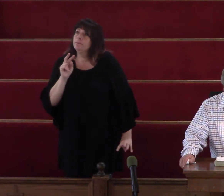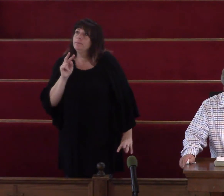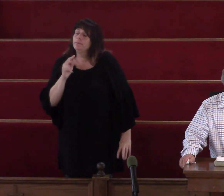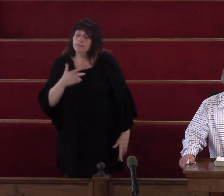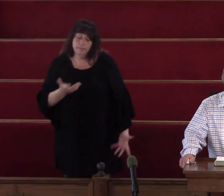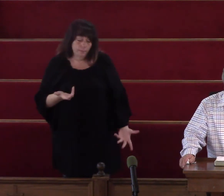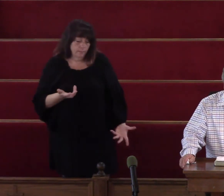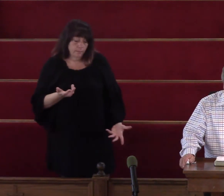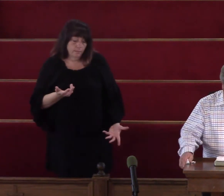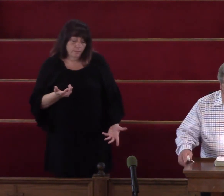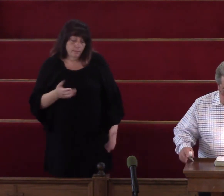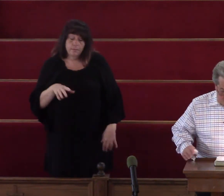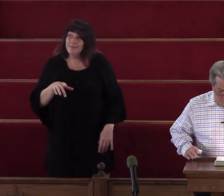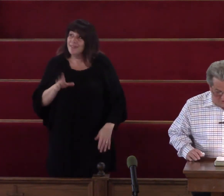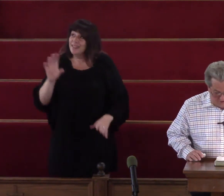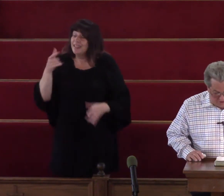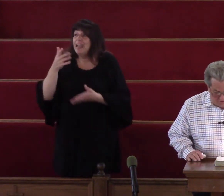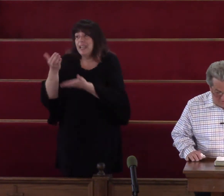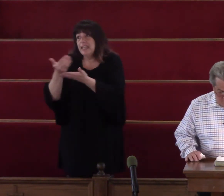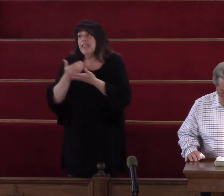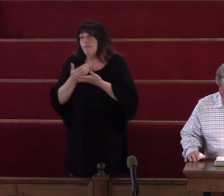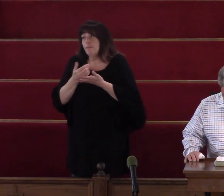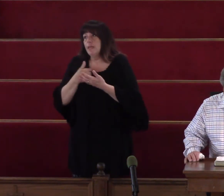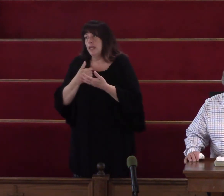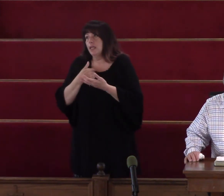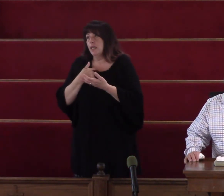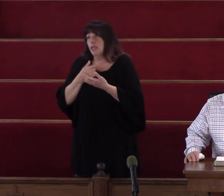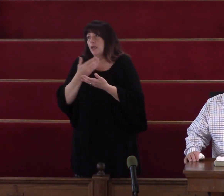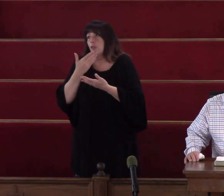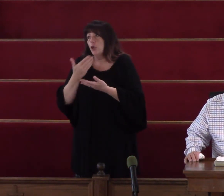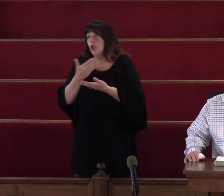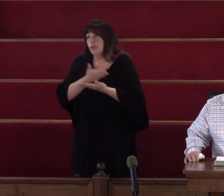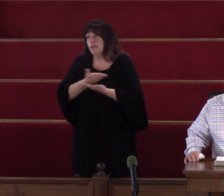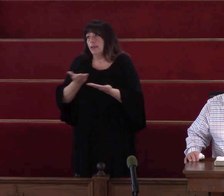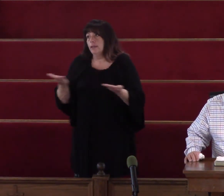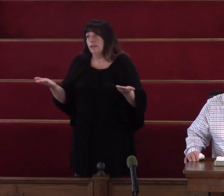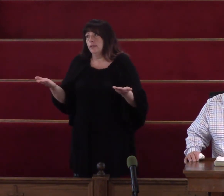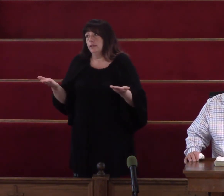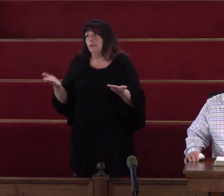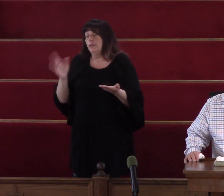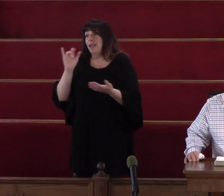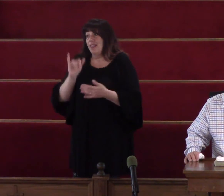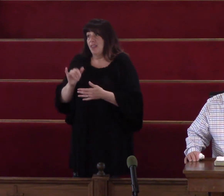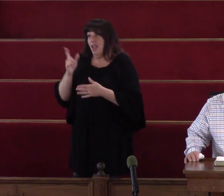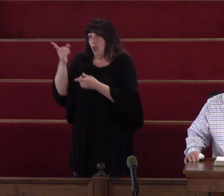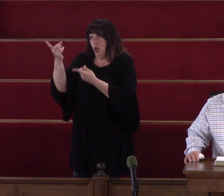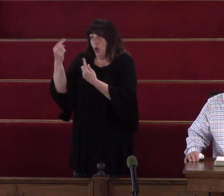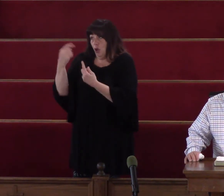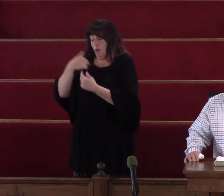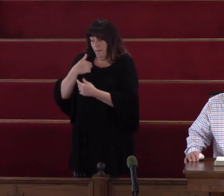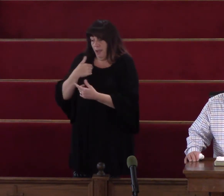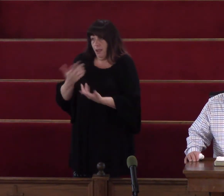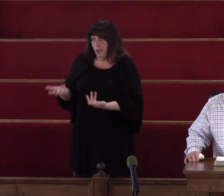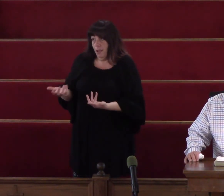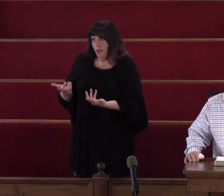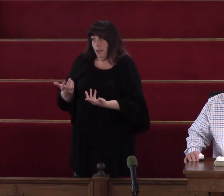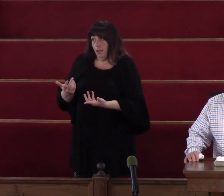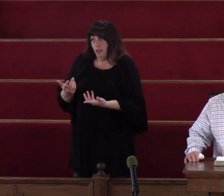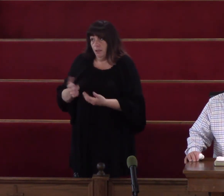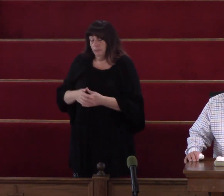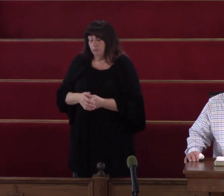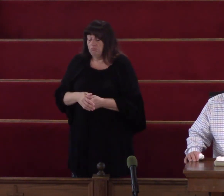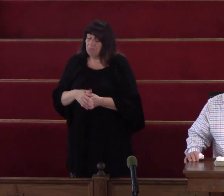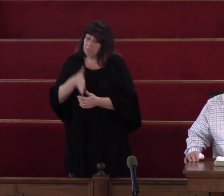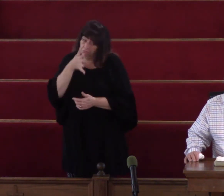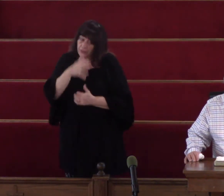Give me The portion Of goods Which falleth To me And he Divided Unto them